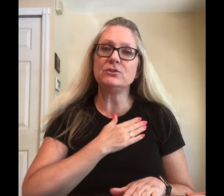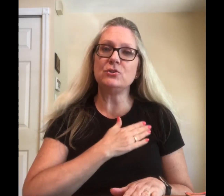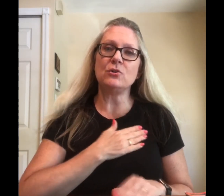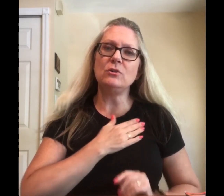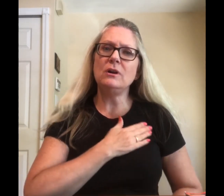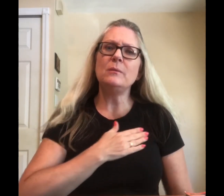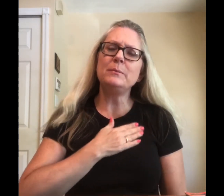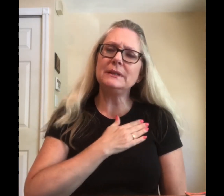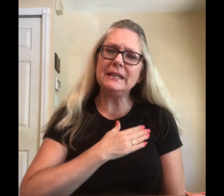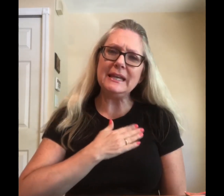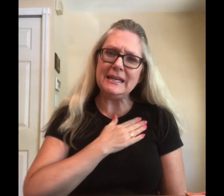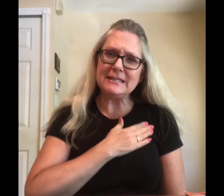circle. Please.